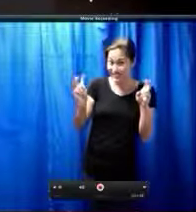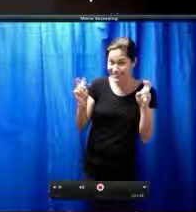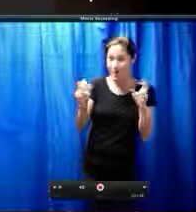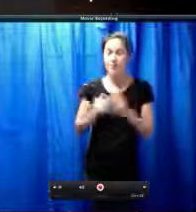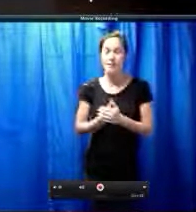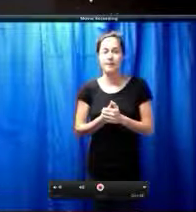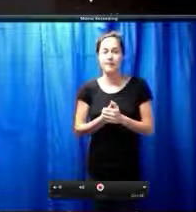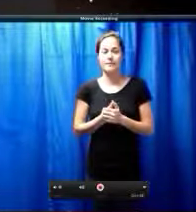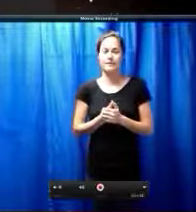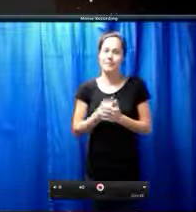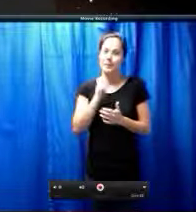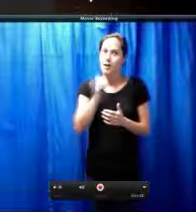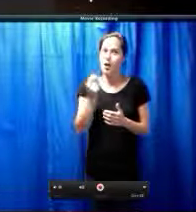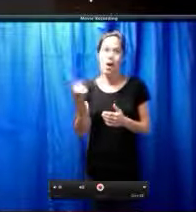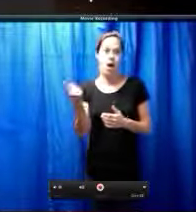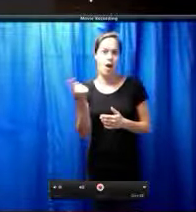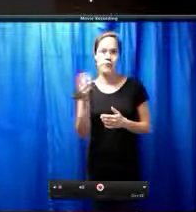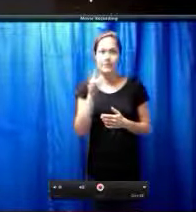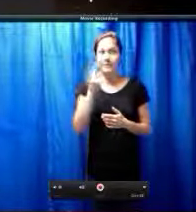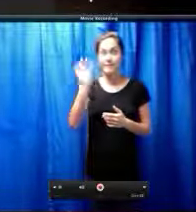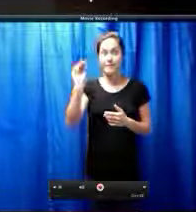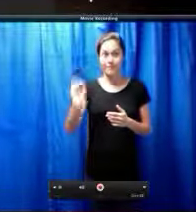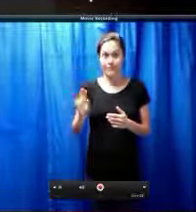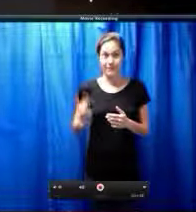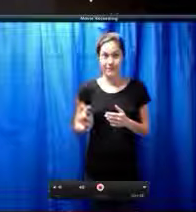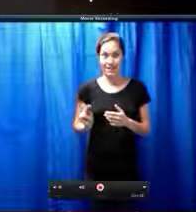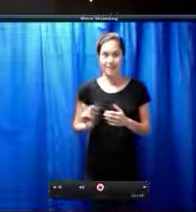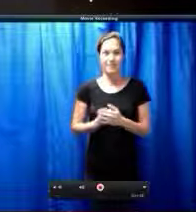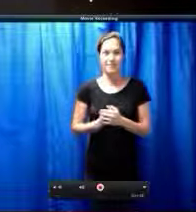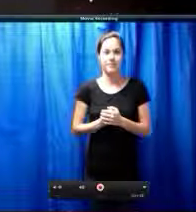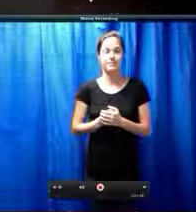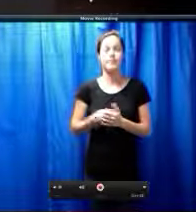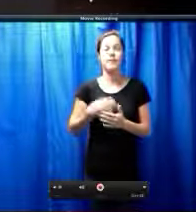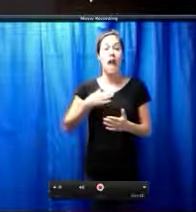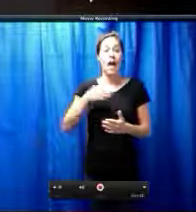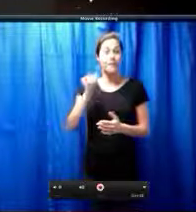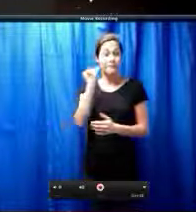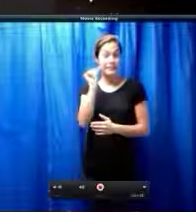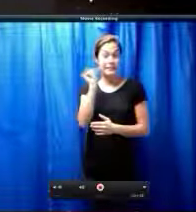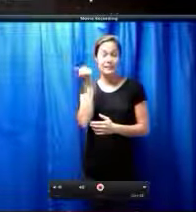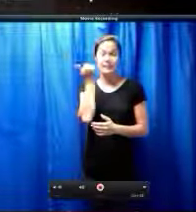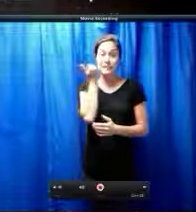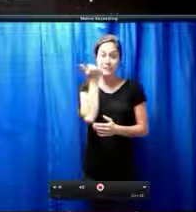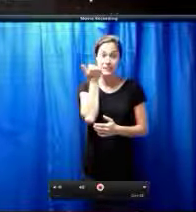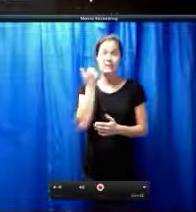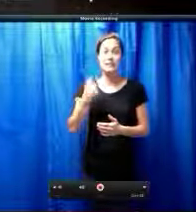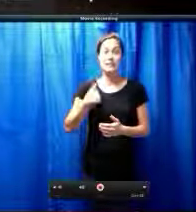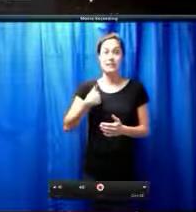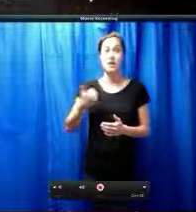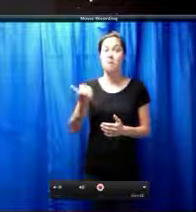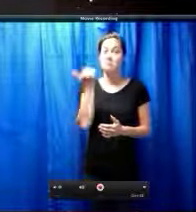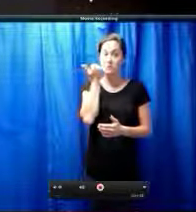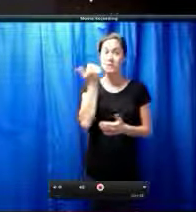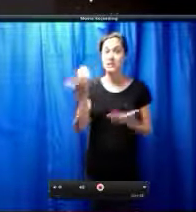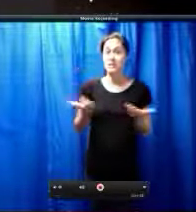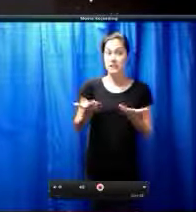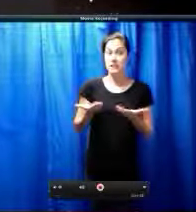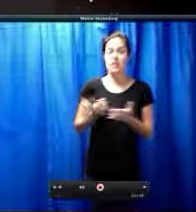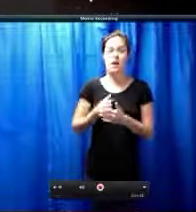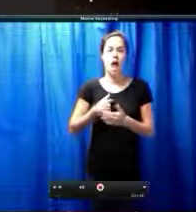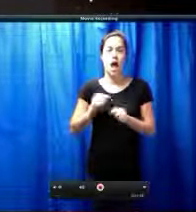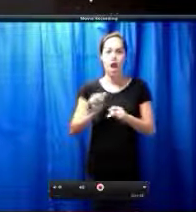thing is, I'm a dentist here in town. My name is Dr. Amanda Canto. I practice in the Galleria area, and I've been practicing for 24